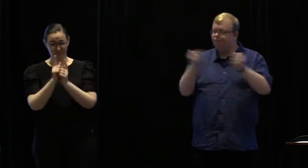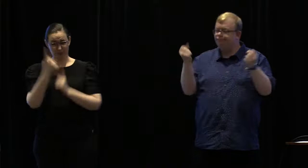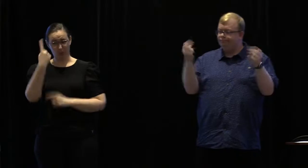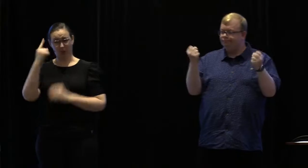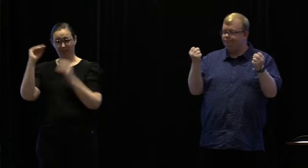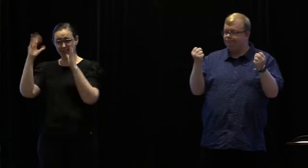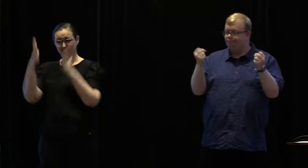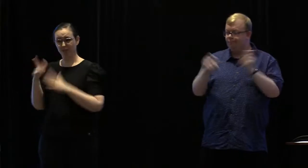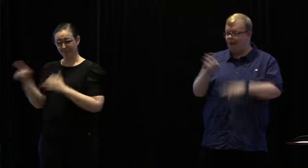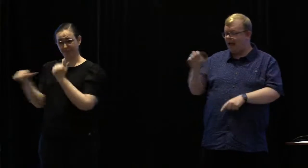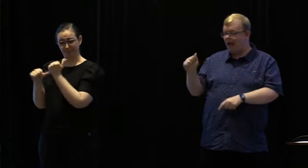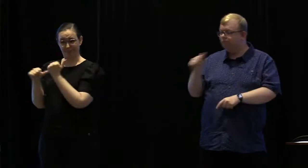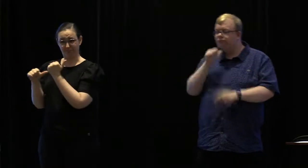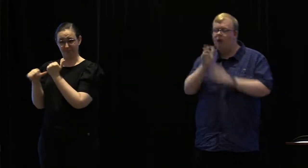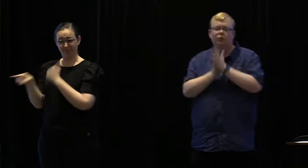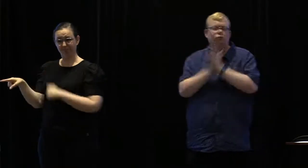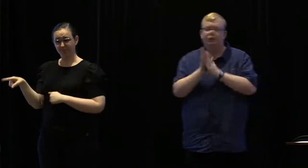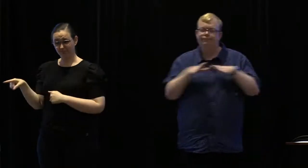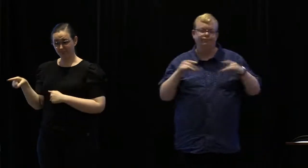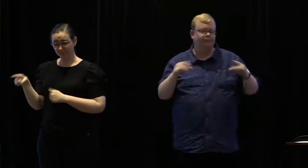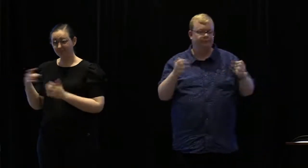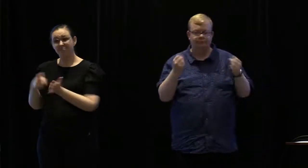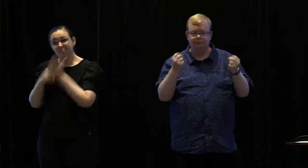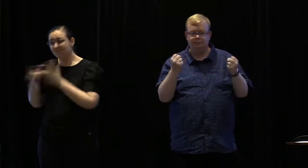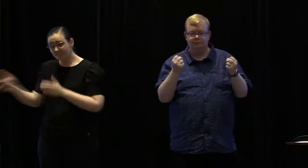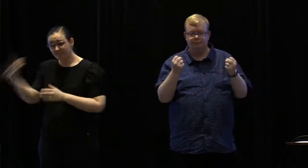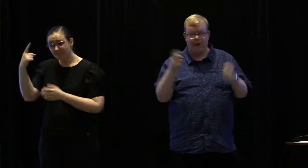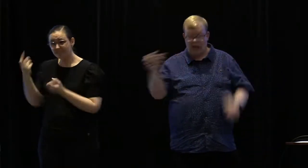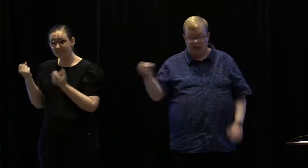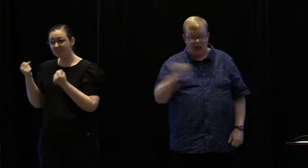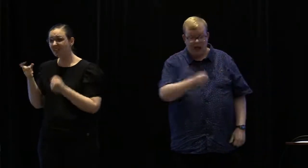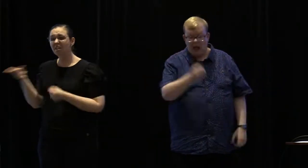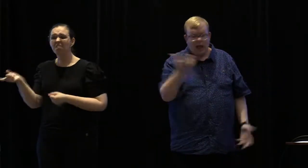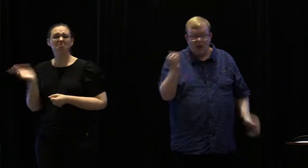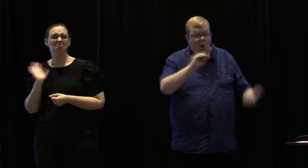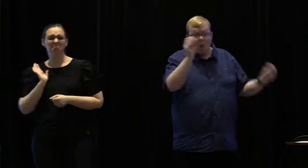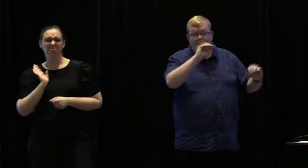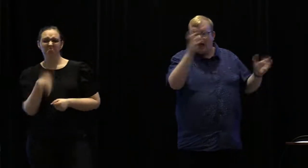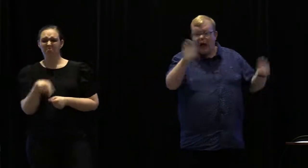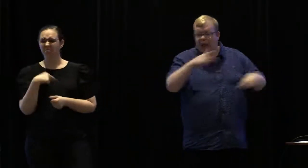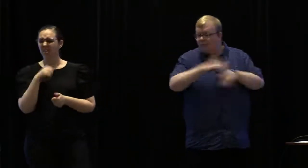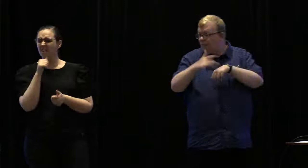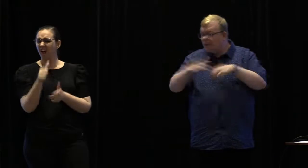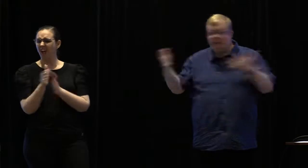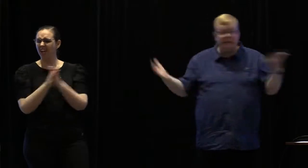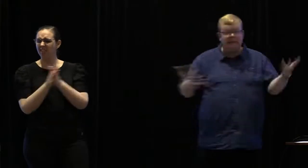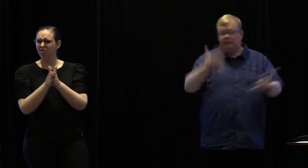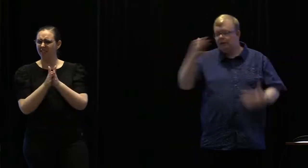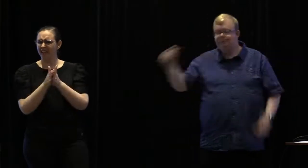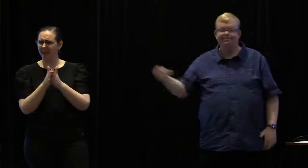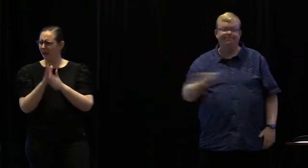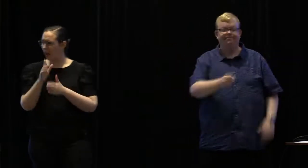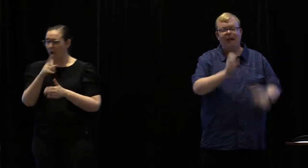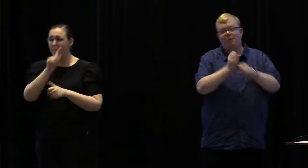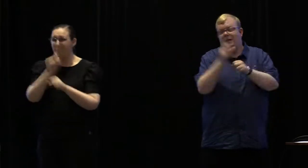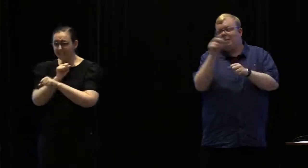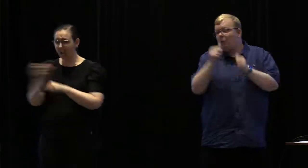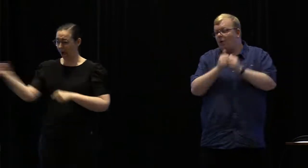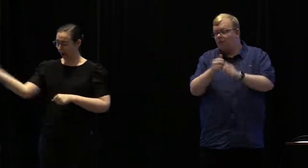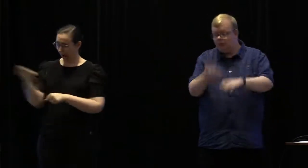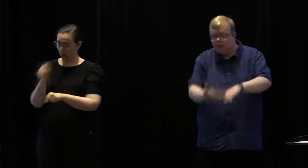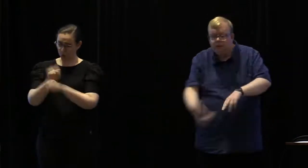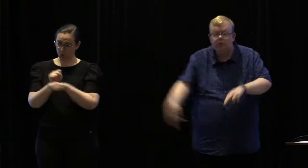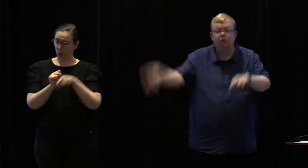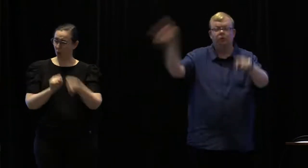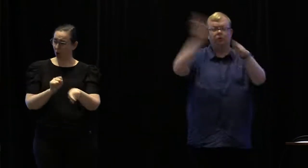with a student who requires sign language to communicate, and the EA showed no interest in learning sign language. No one else was available,